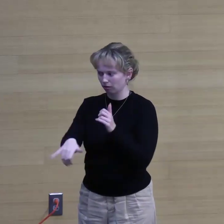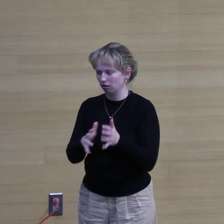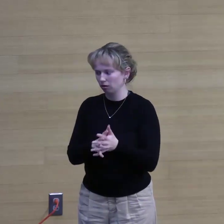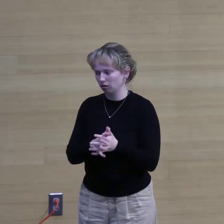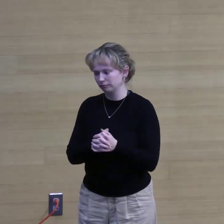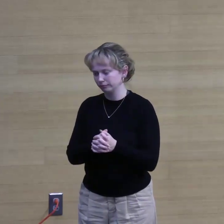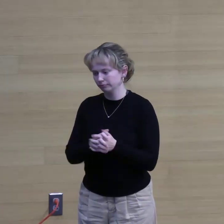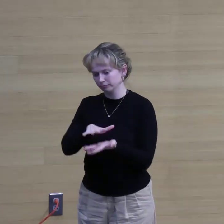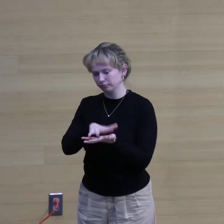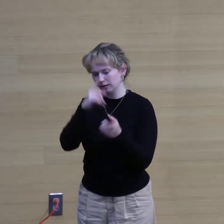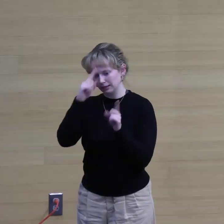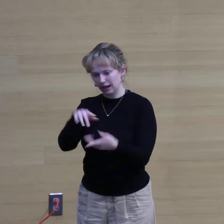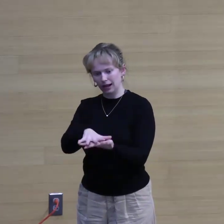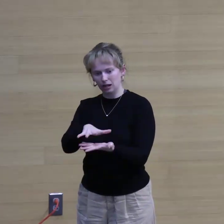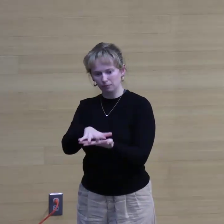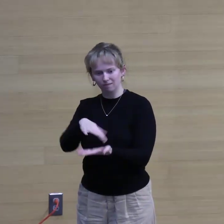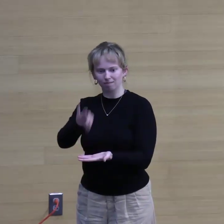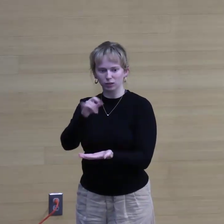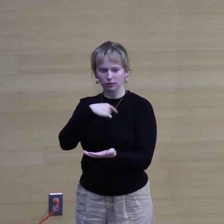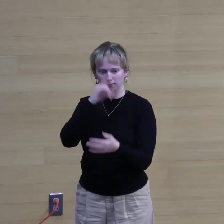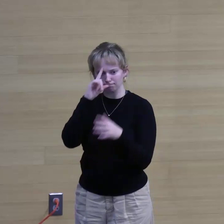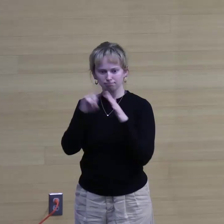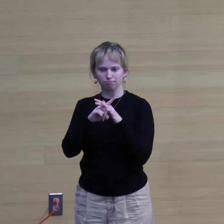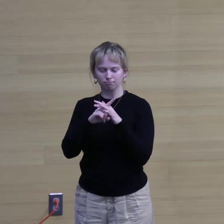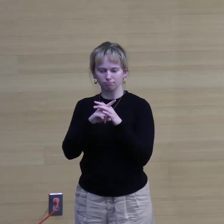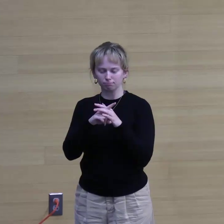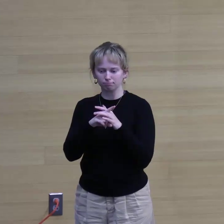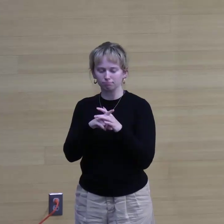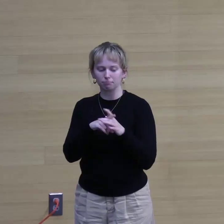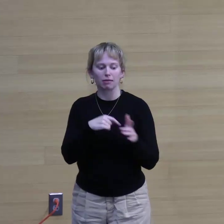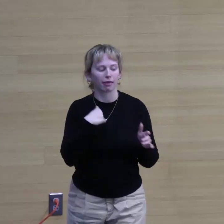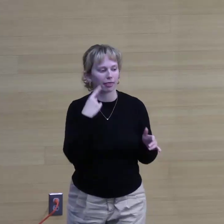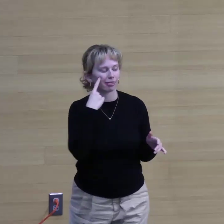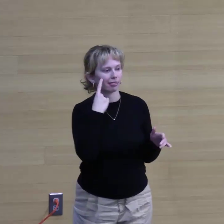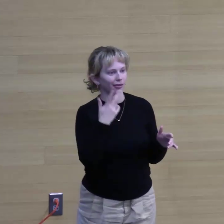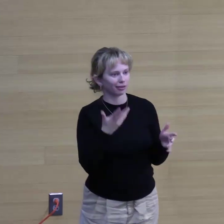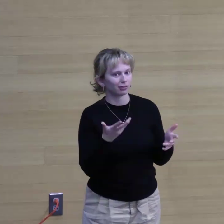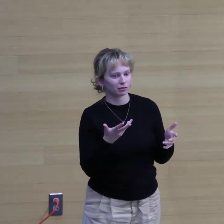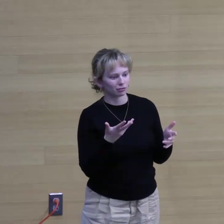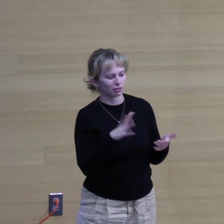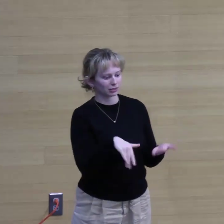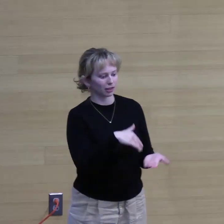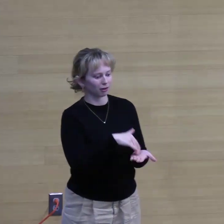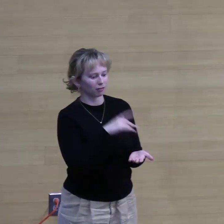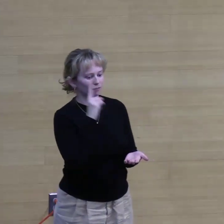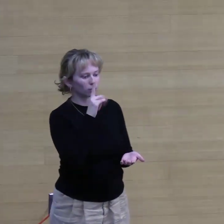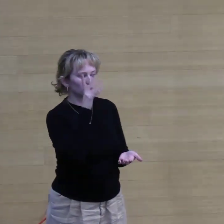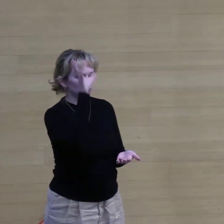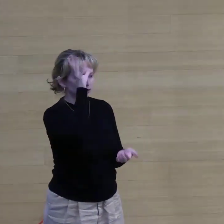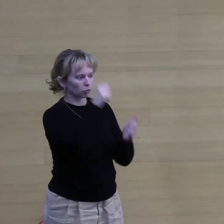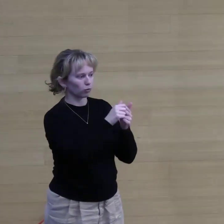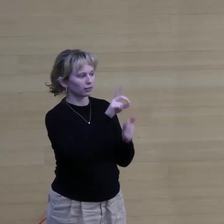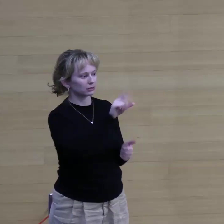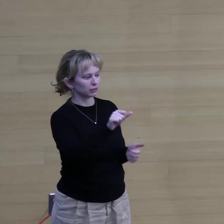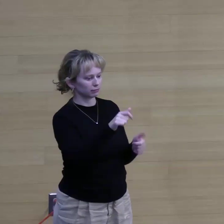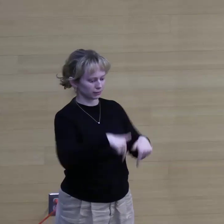Yeah, Consent Academy is the first one that comes to my mind. I think the Center for Parenting with a Disability that's